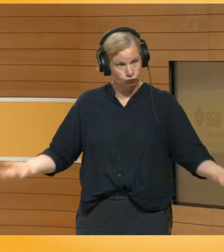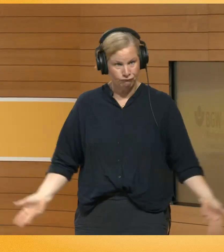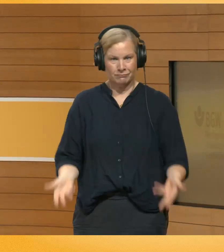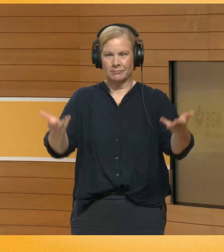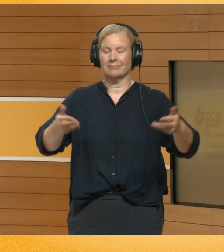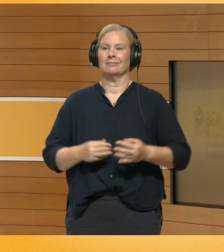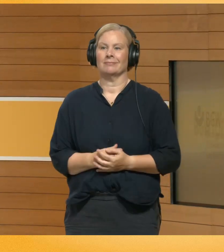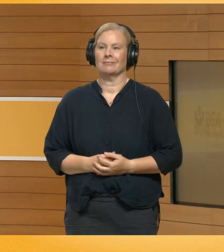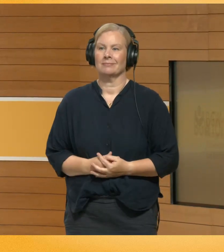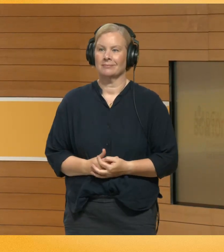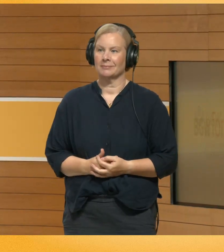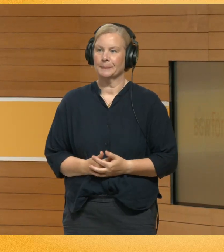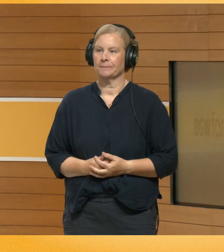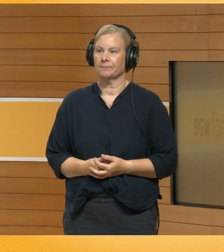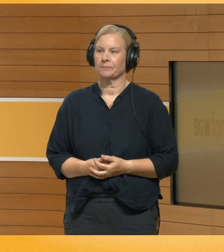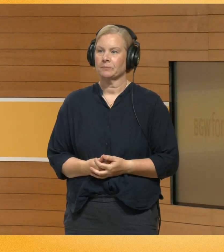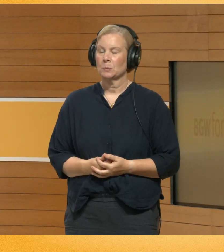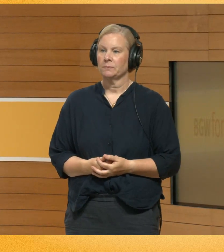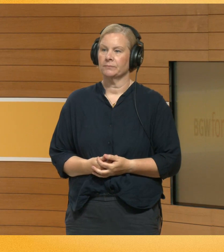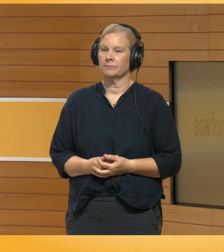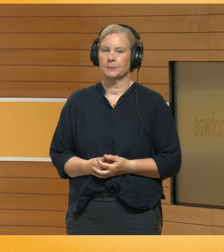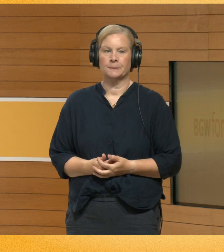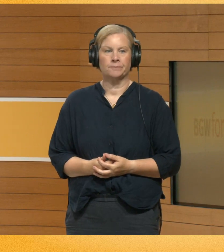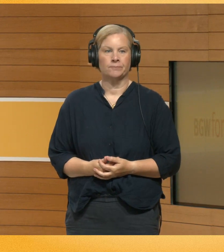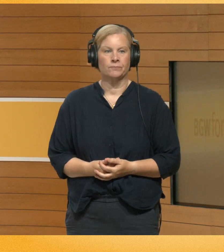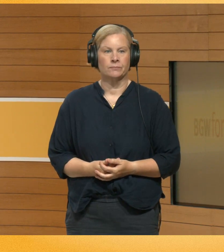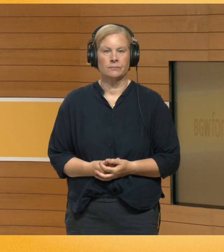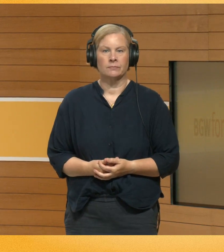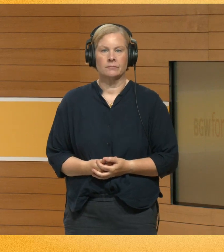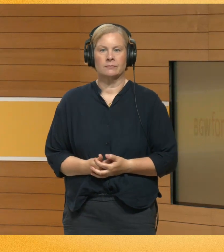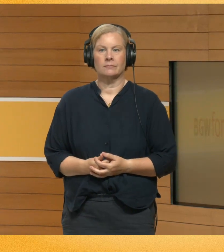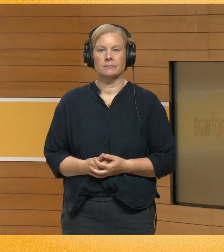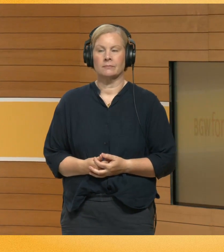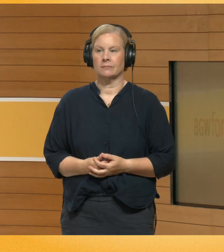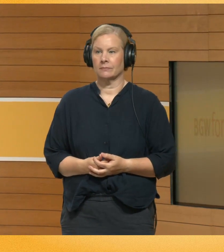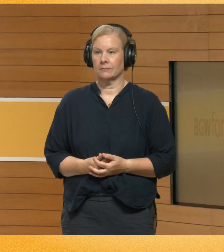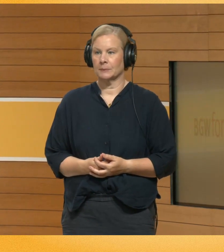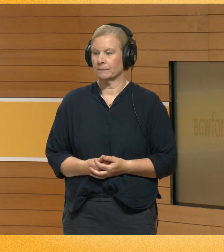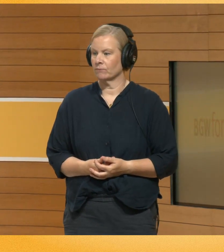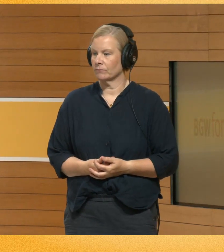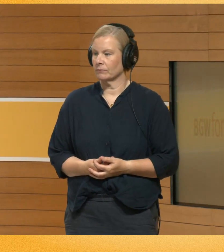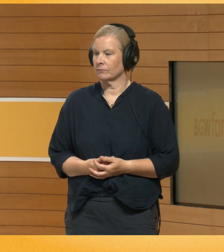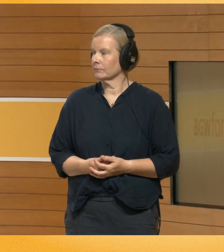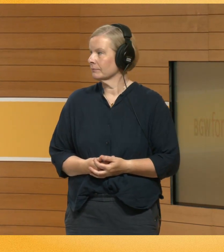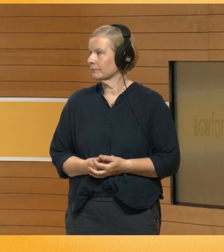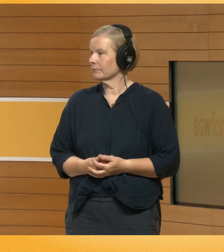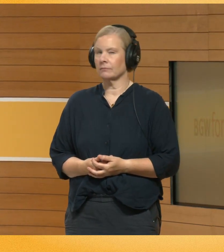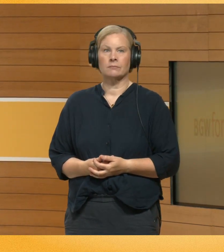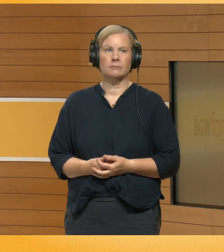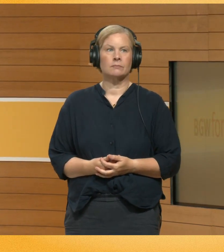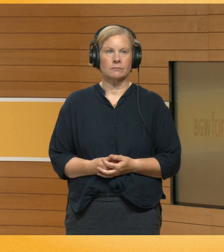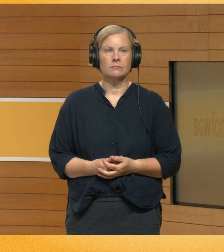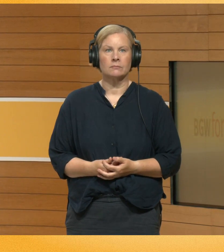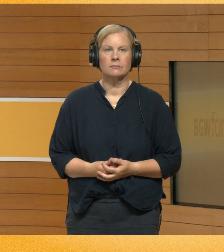free to pose it now. Okay, there's one